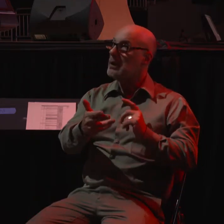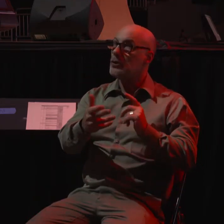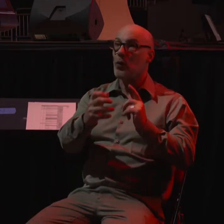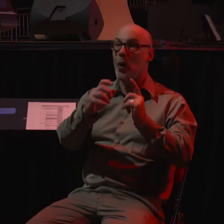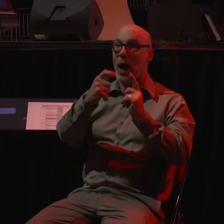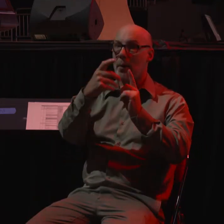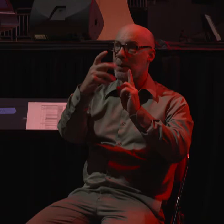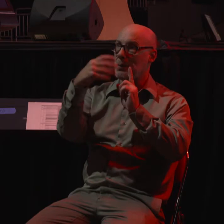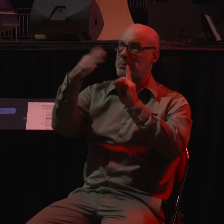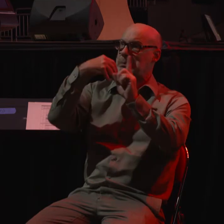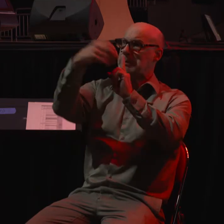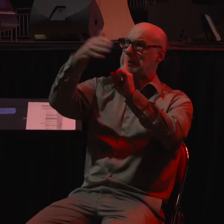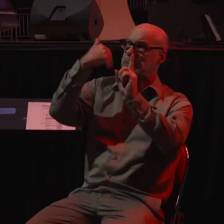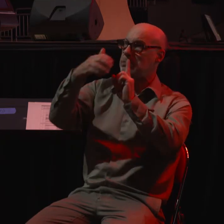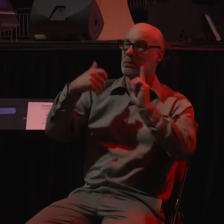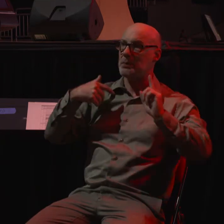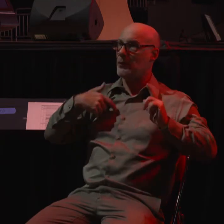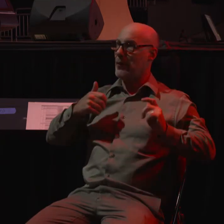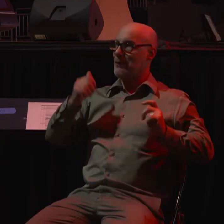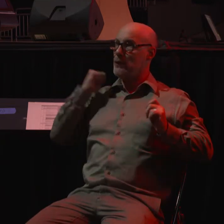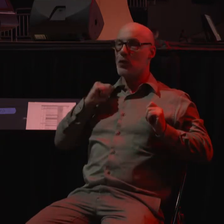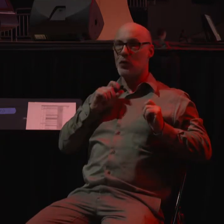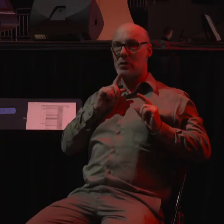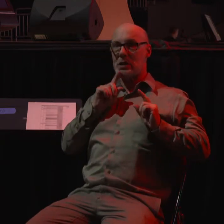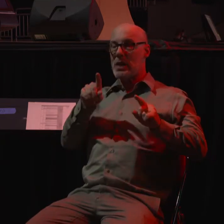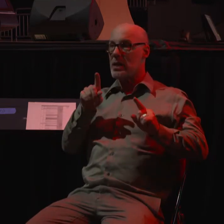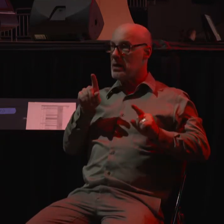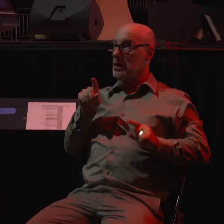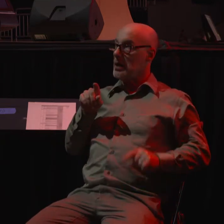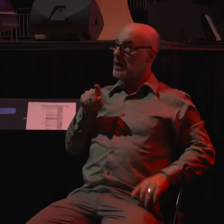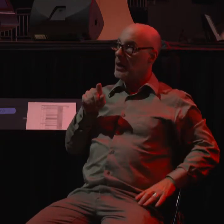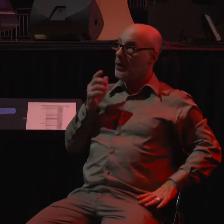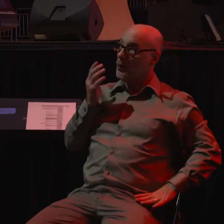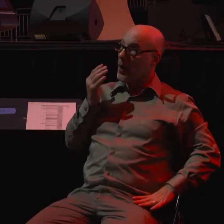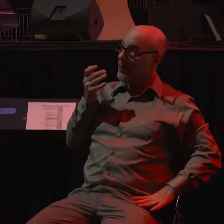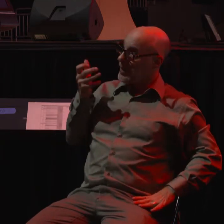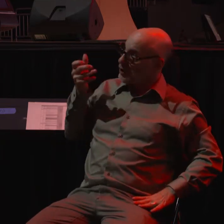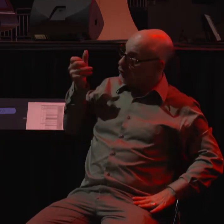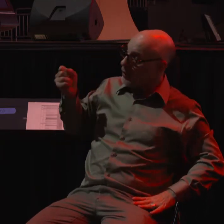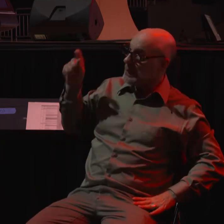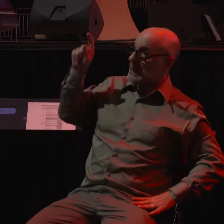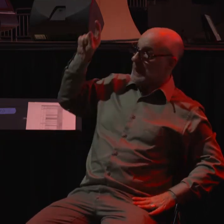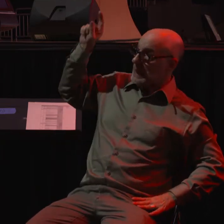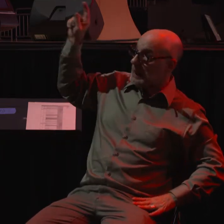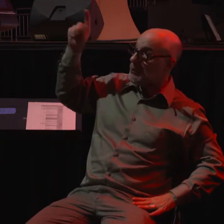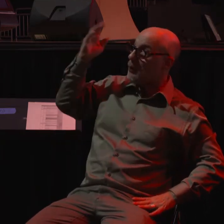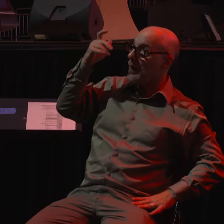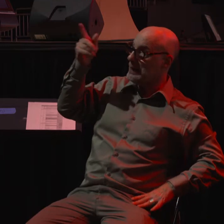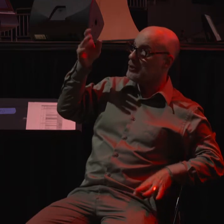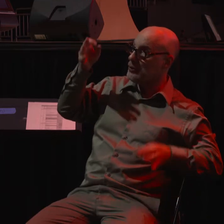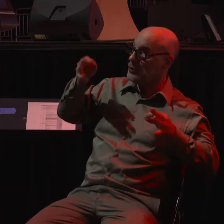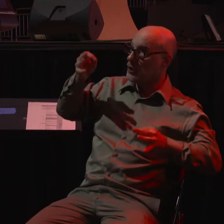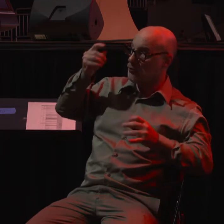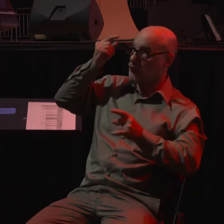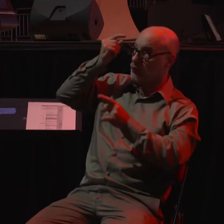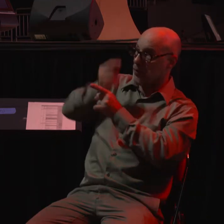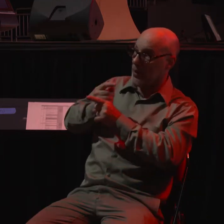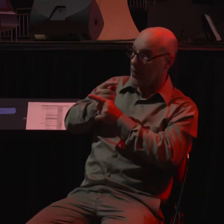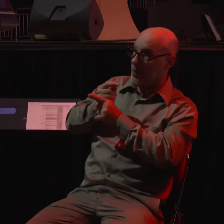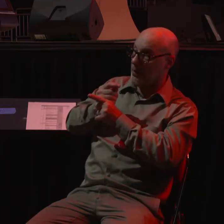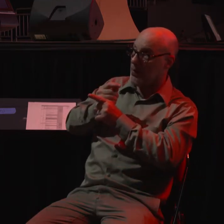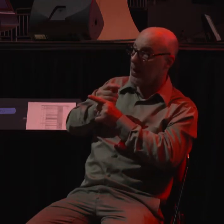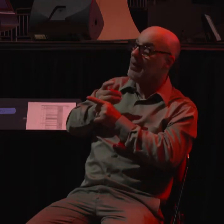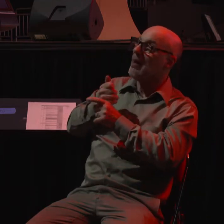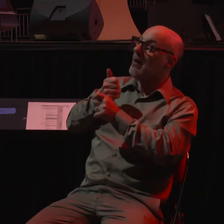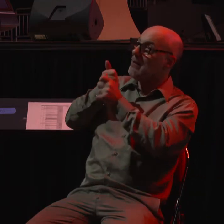return, refusing to retaliate, they're doing it trusting in him who judges justly. They're doing it following the